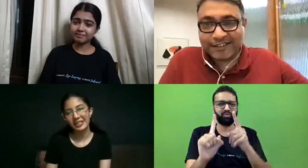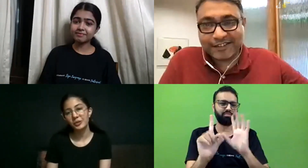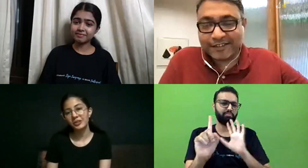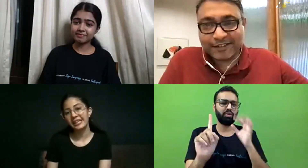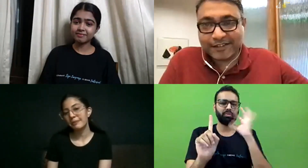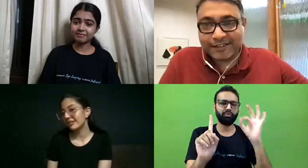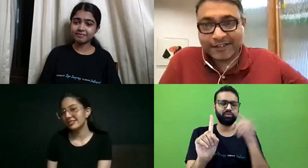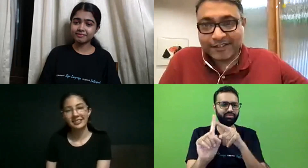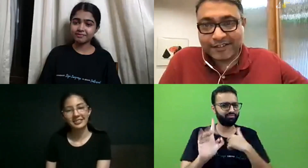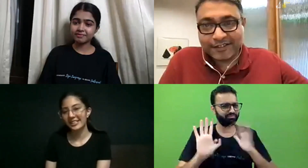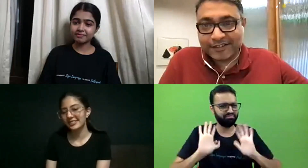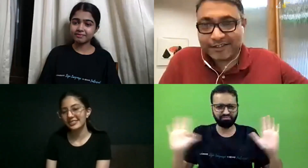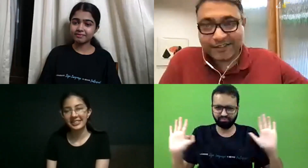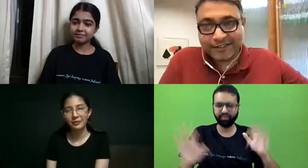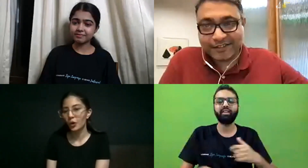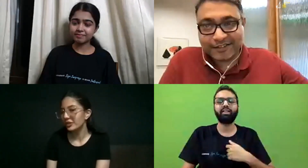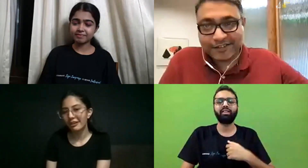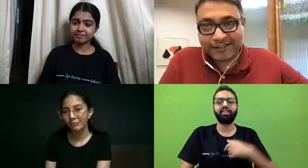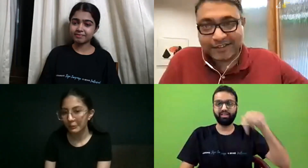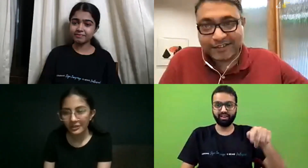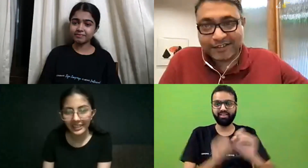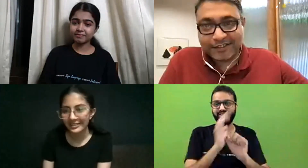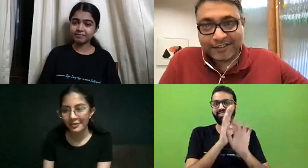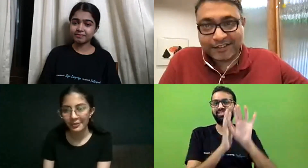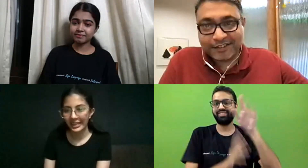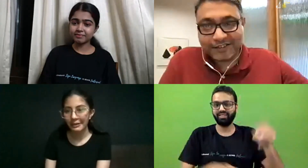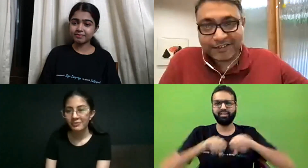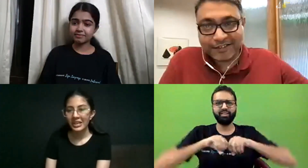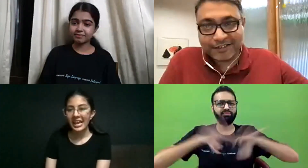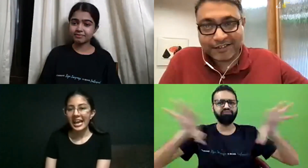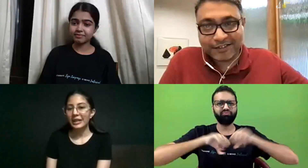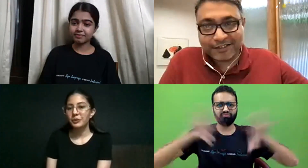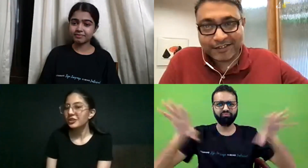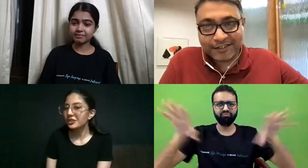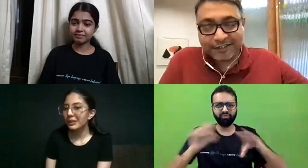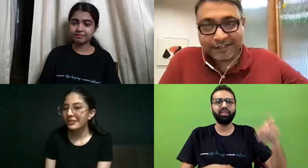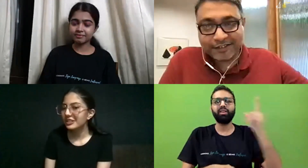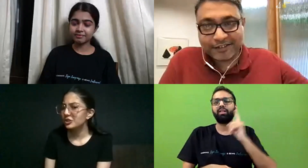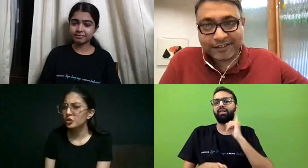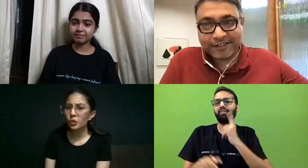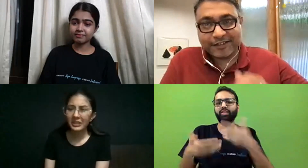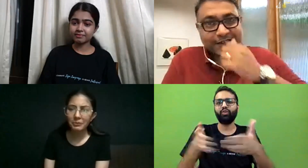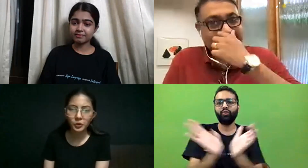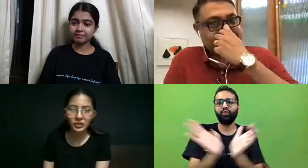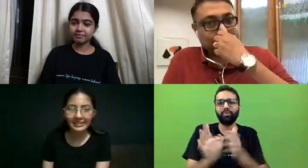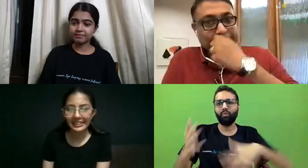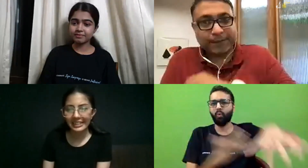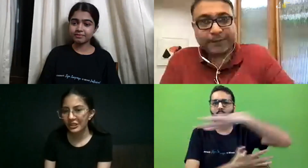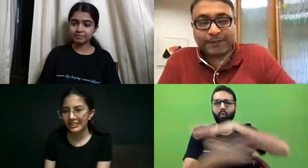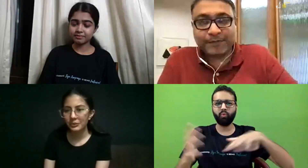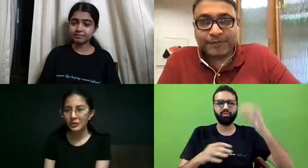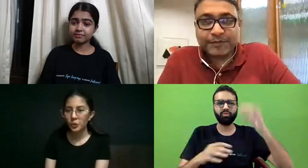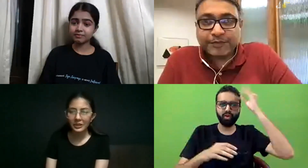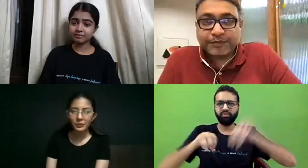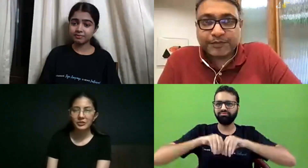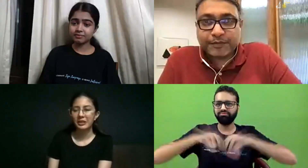and aiming that access is there for all the deaf people. That is our main aim. And with Here a Million, there's just so many postings and everything